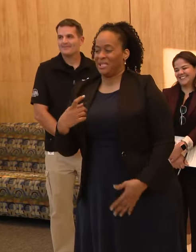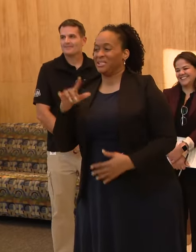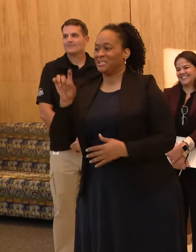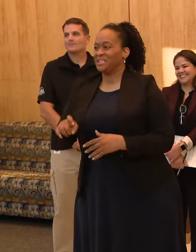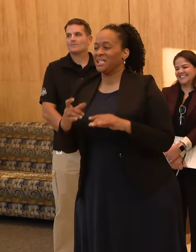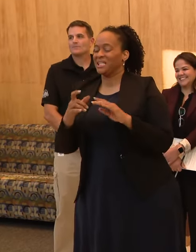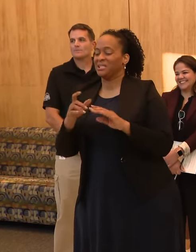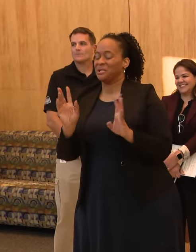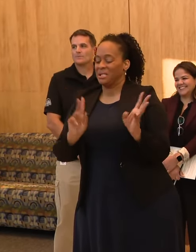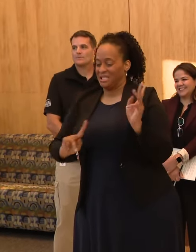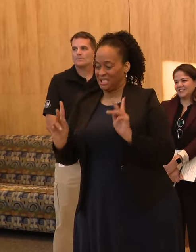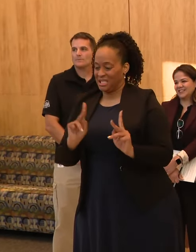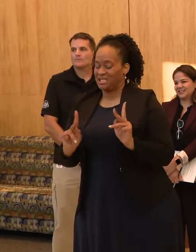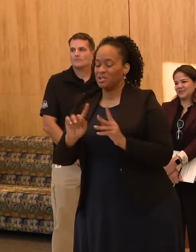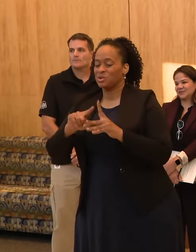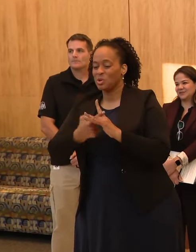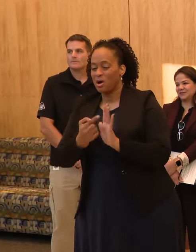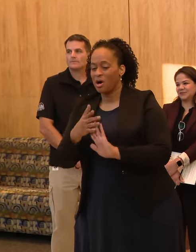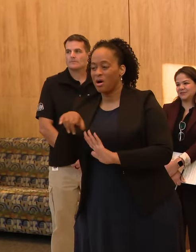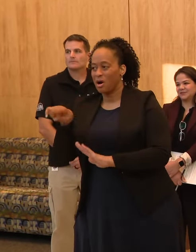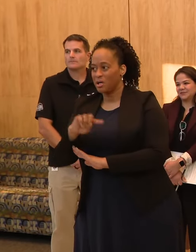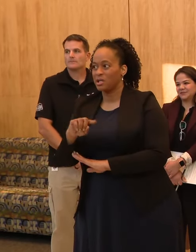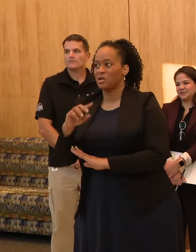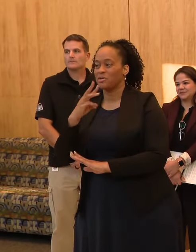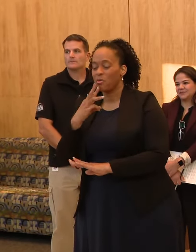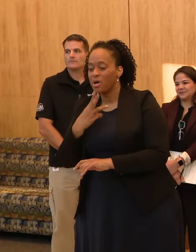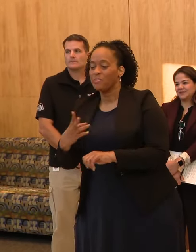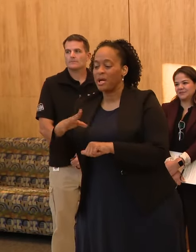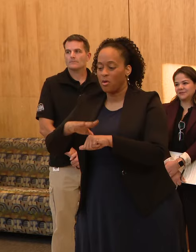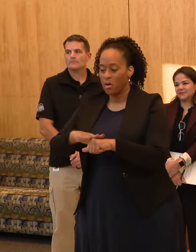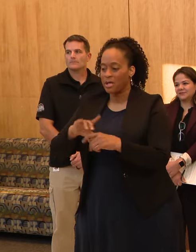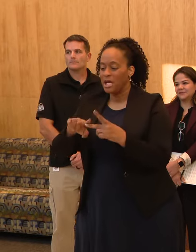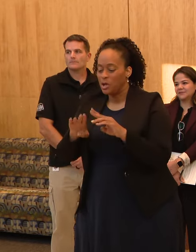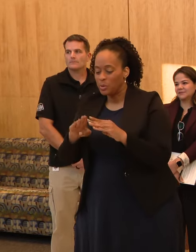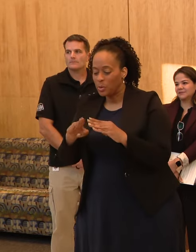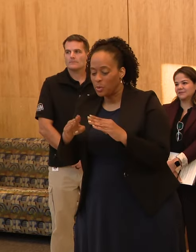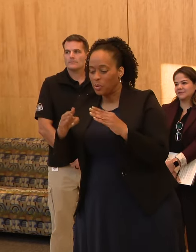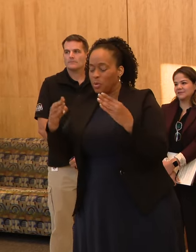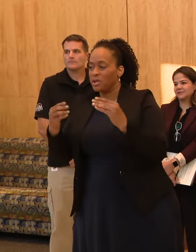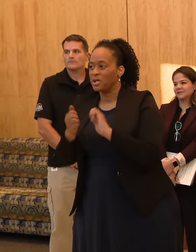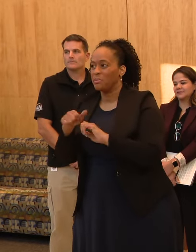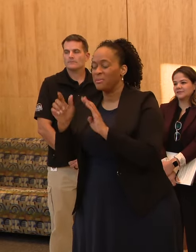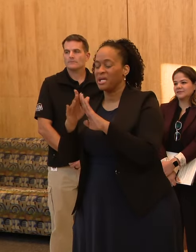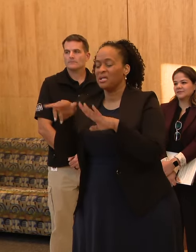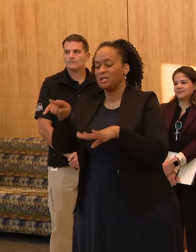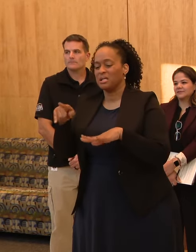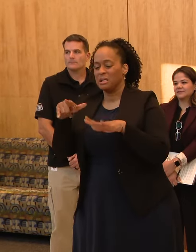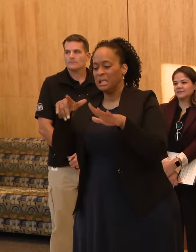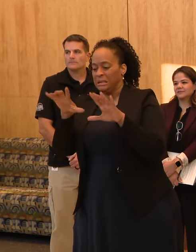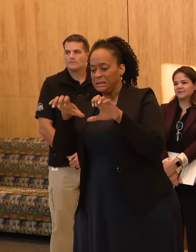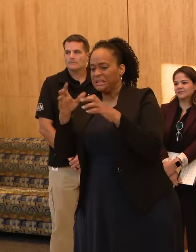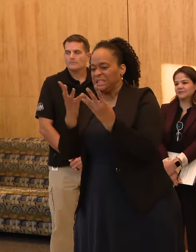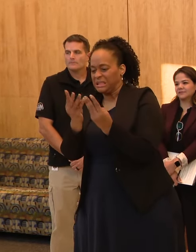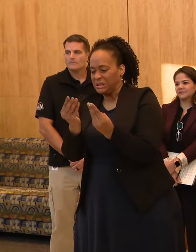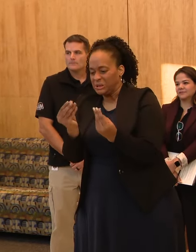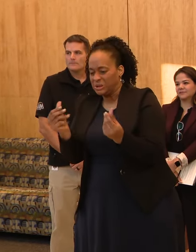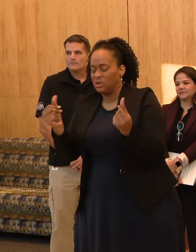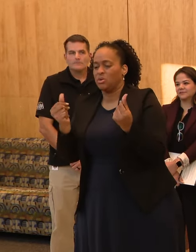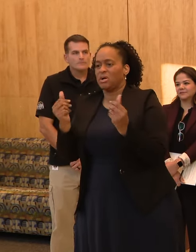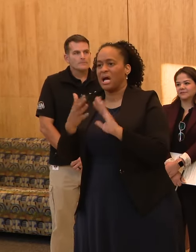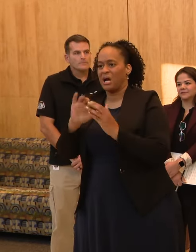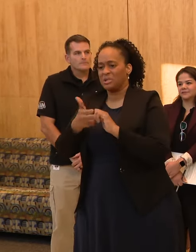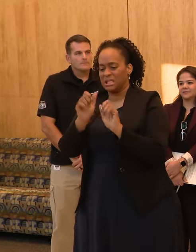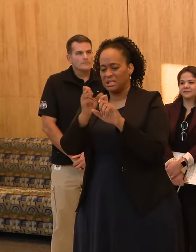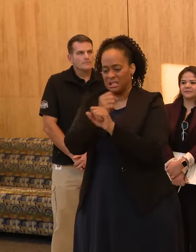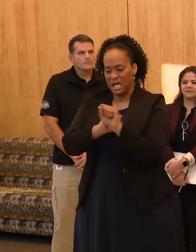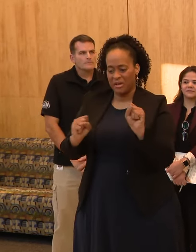should citizens, start to turn the water back on, to open it? Because you mentioned the thawing, so at what point is it safe to kind of